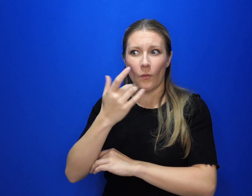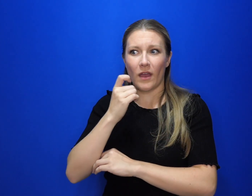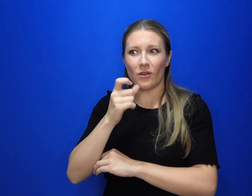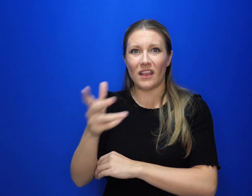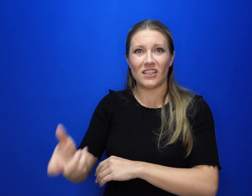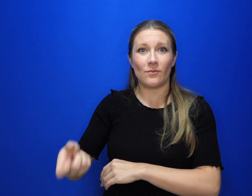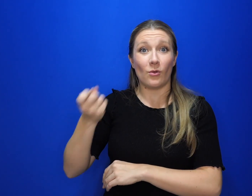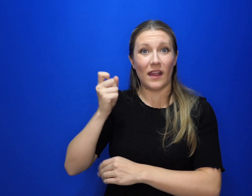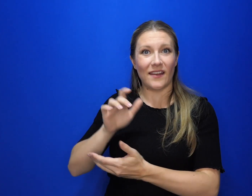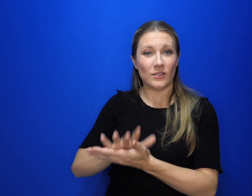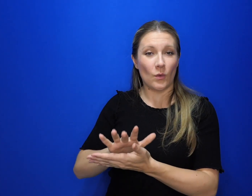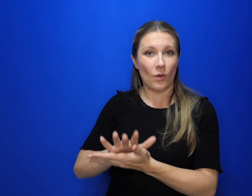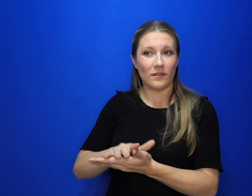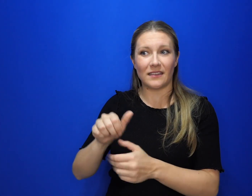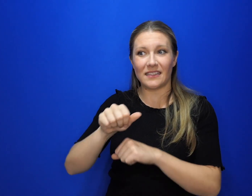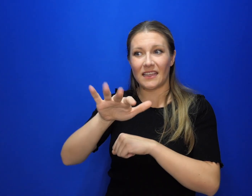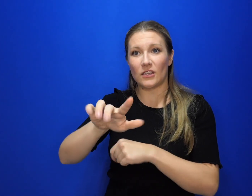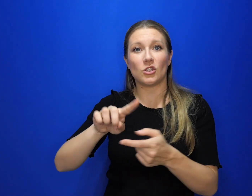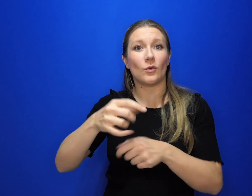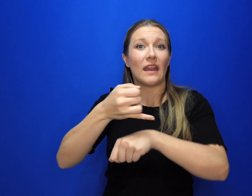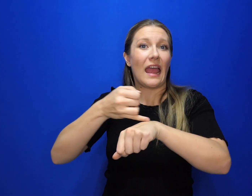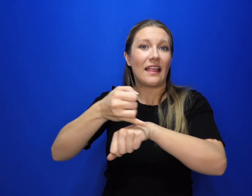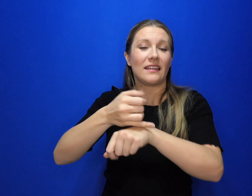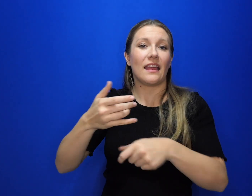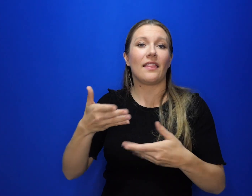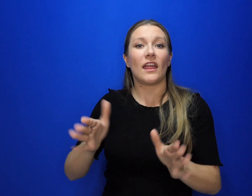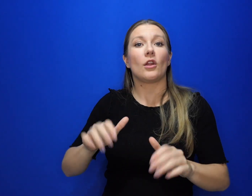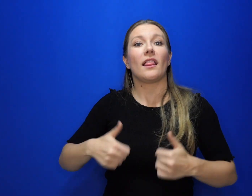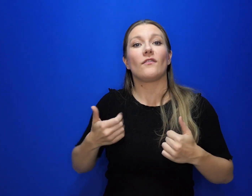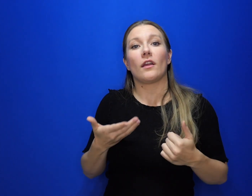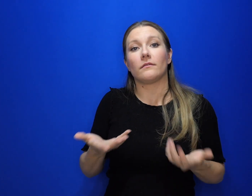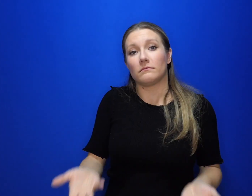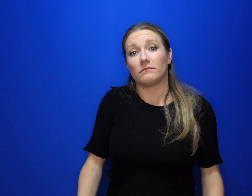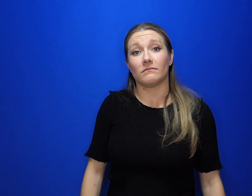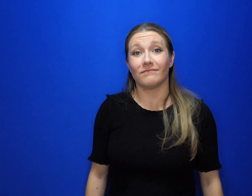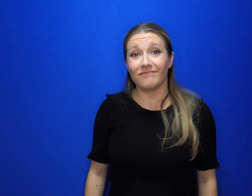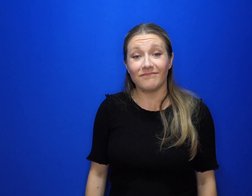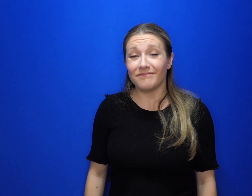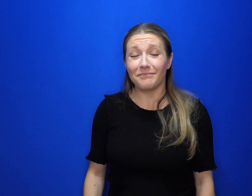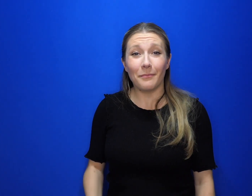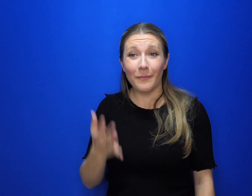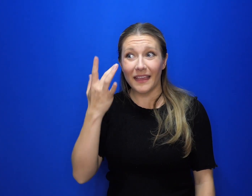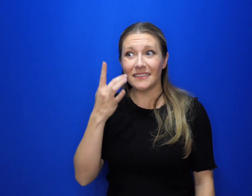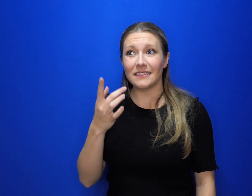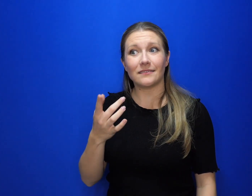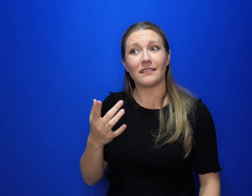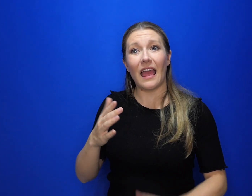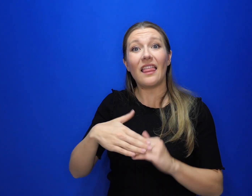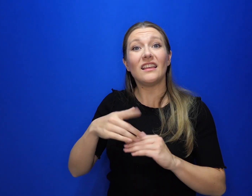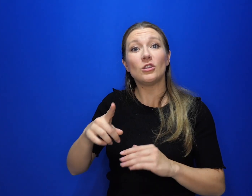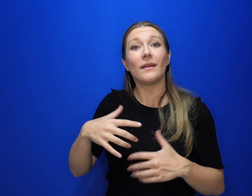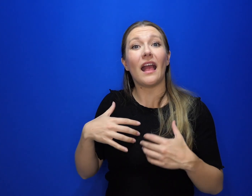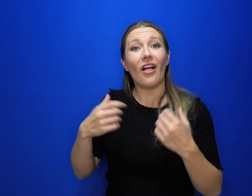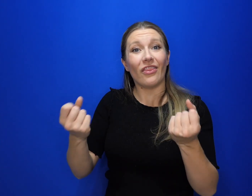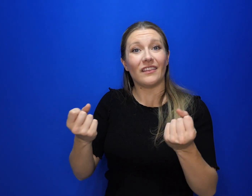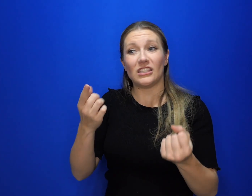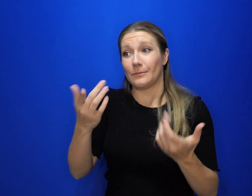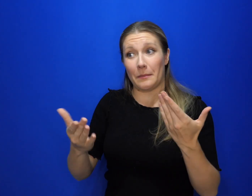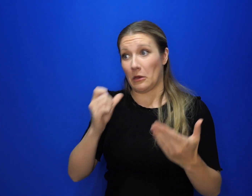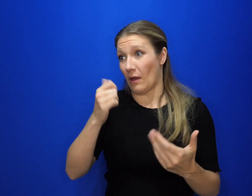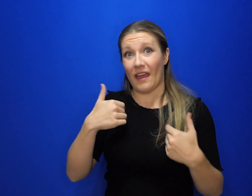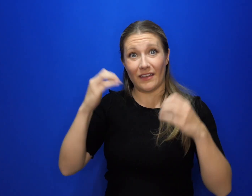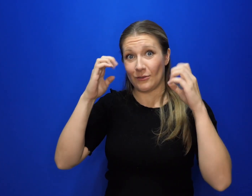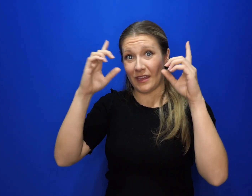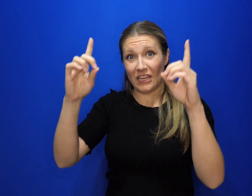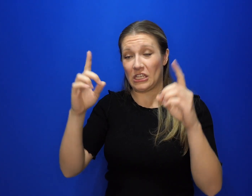just pull her out of school, send her to an island and let her live her life? I was like, because at least she'll be healthy. Like maybe she won't have an